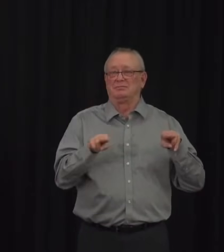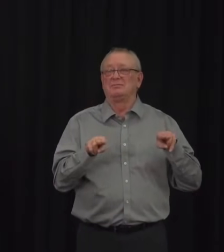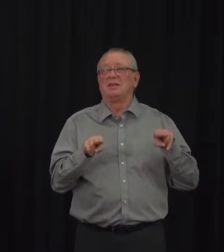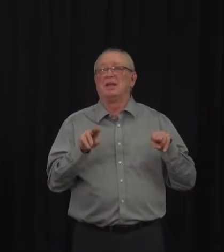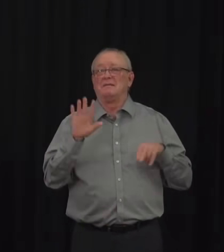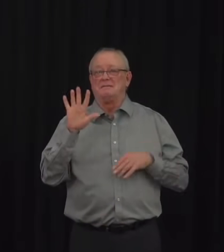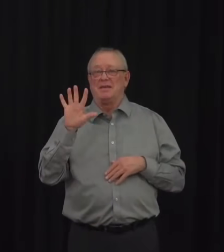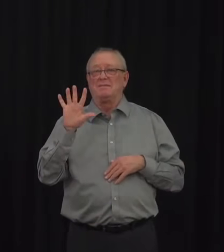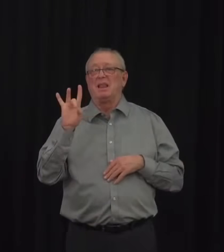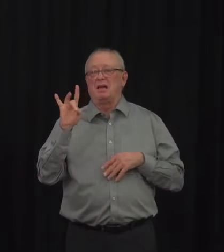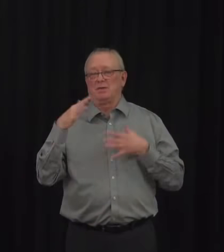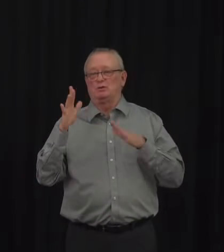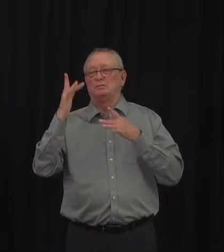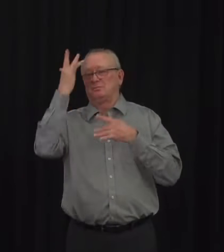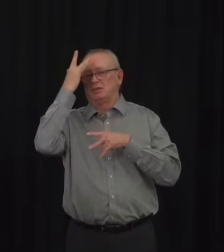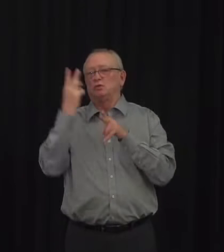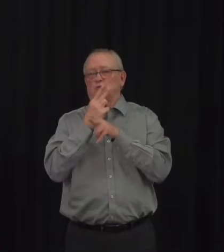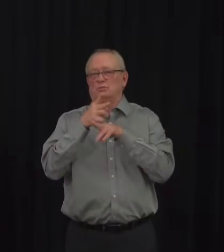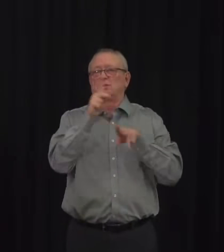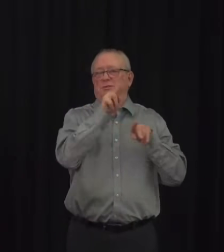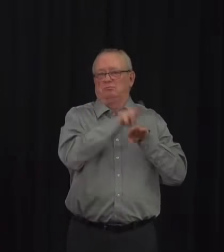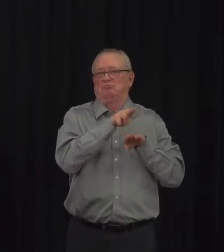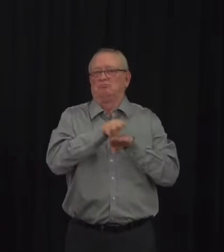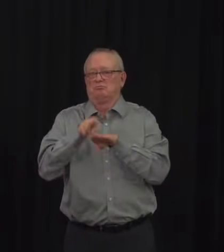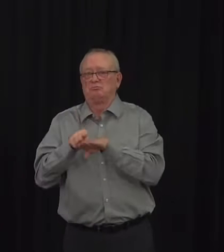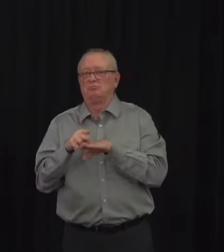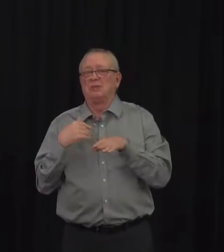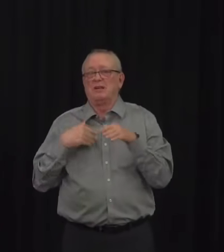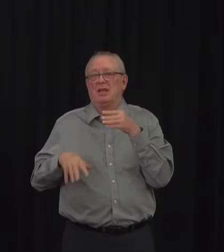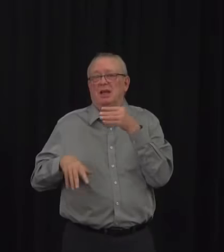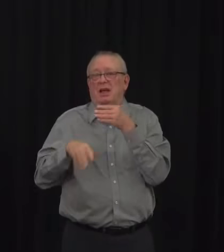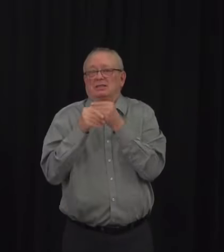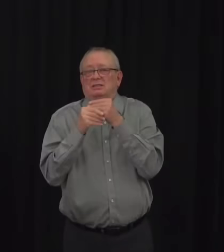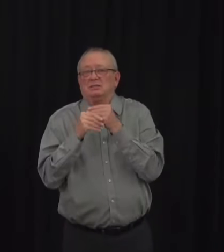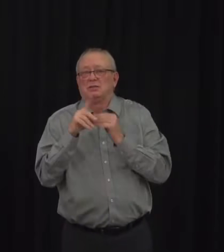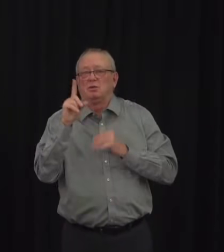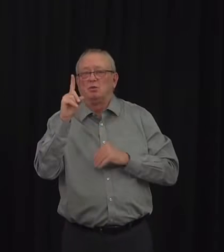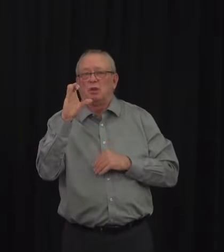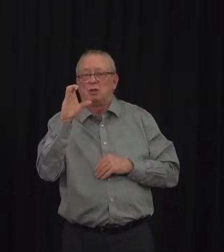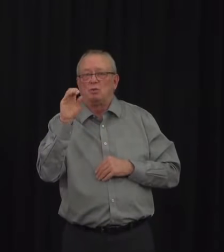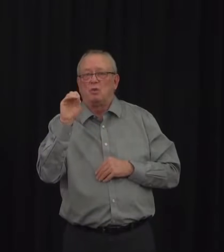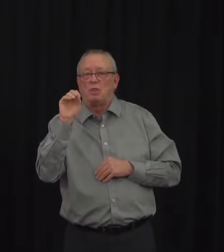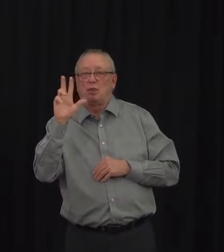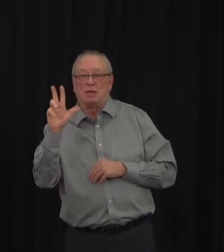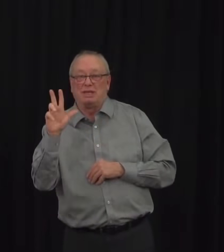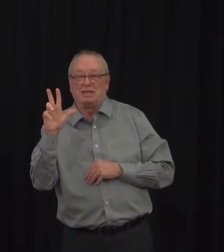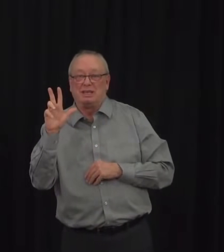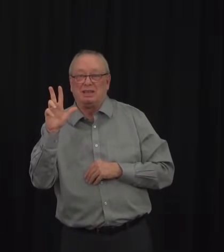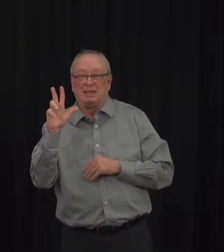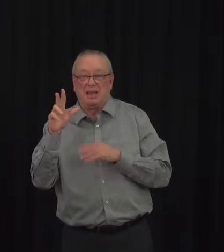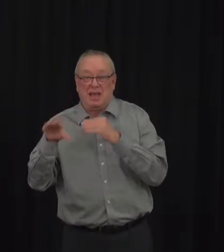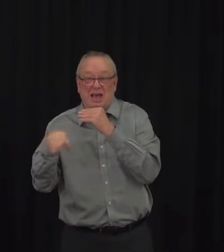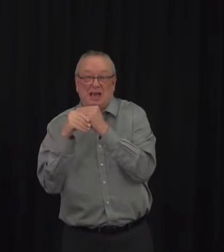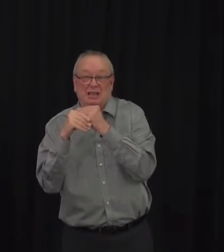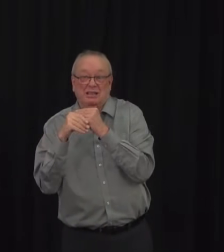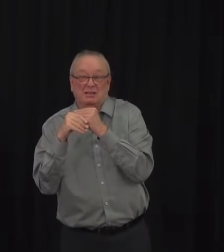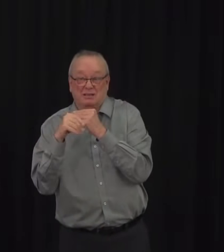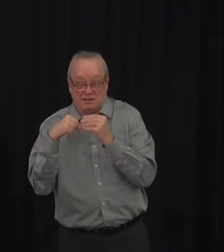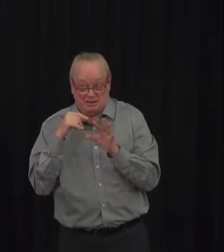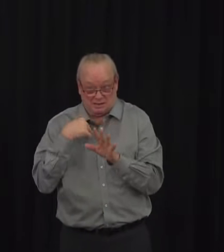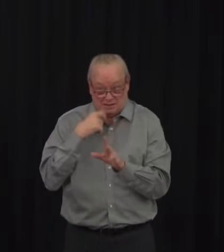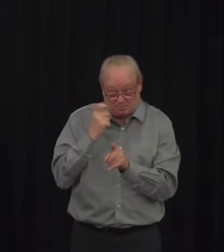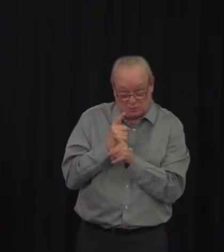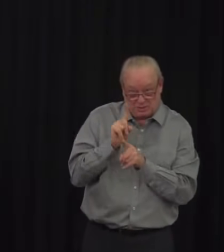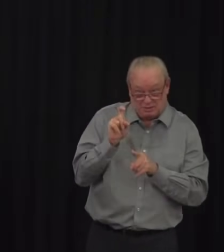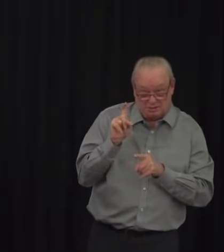make another 103 available. Am I correct in those numbers? And I think this question has been